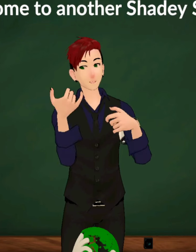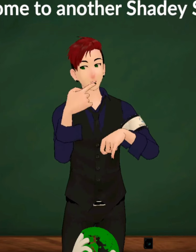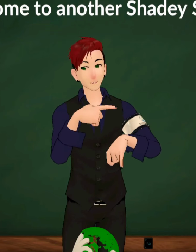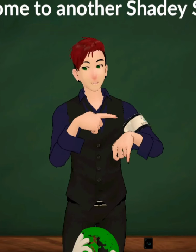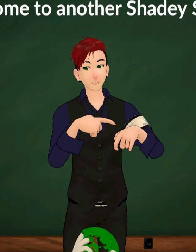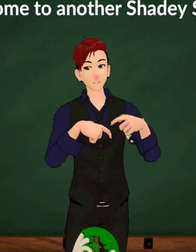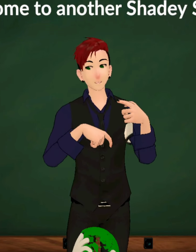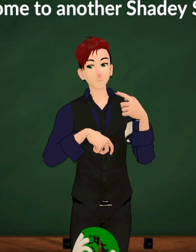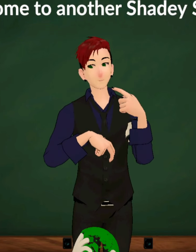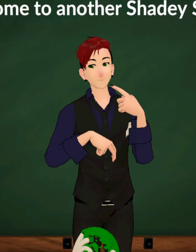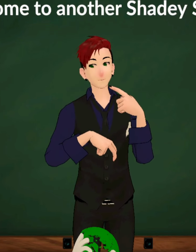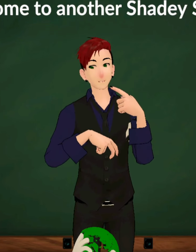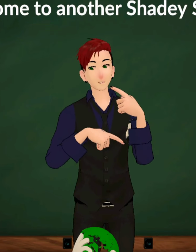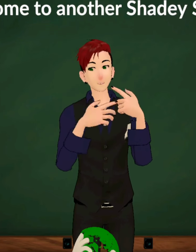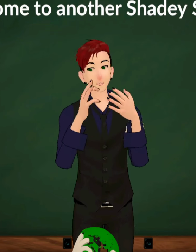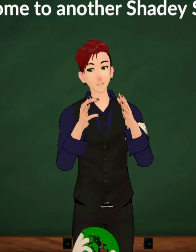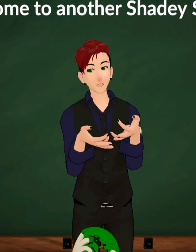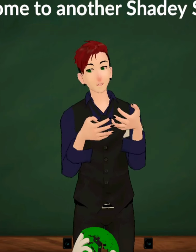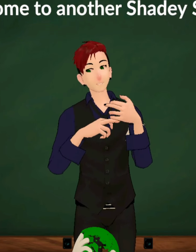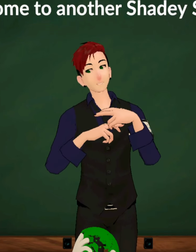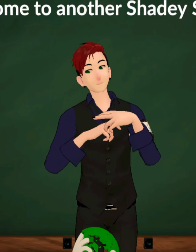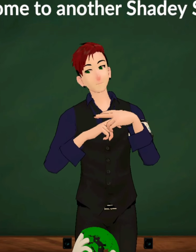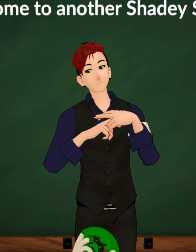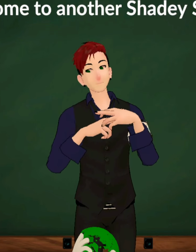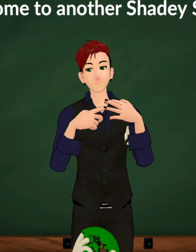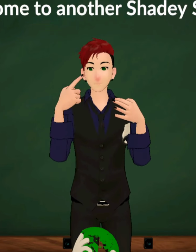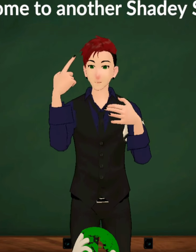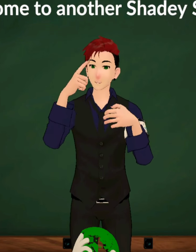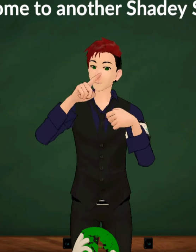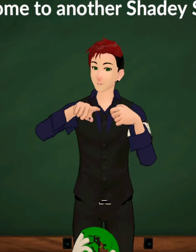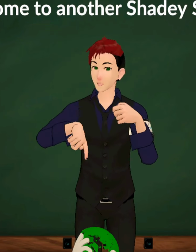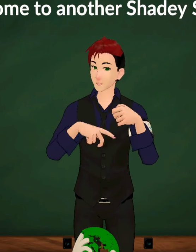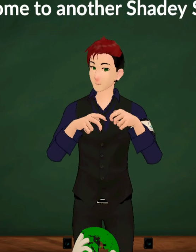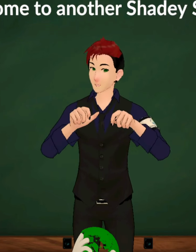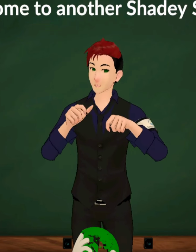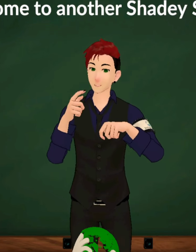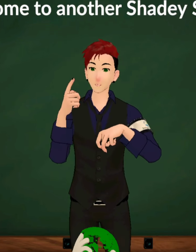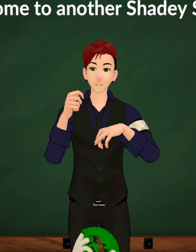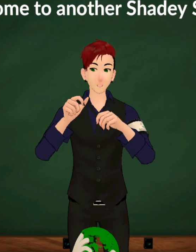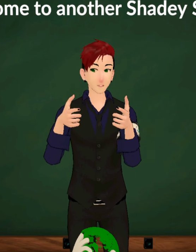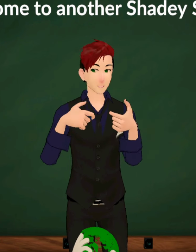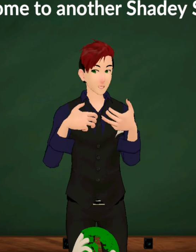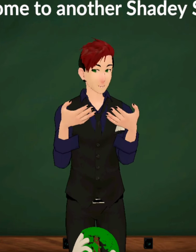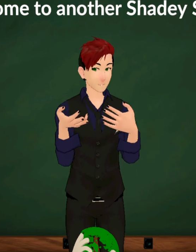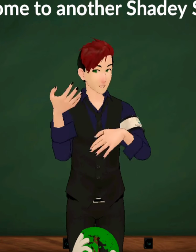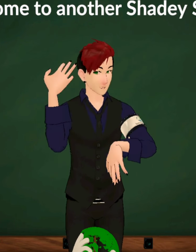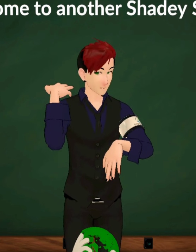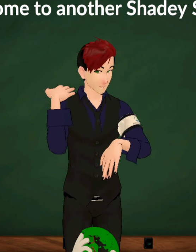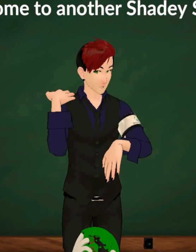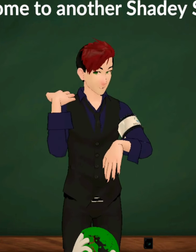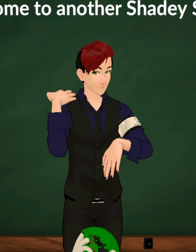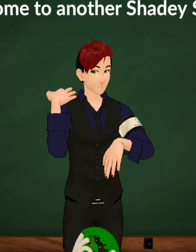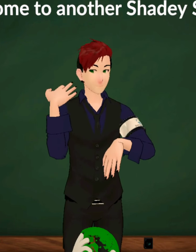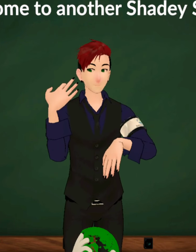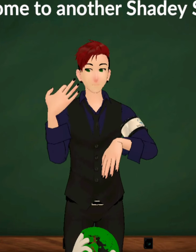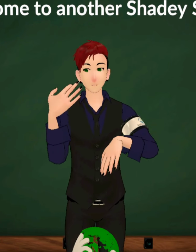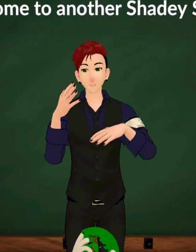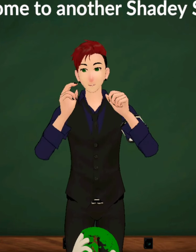do today for a class? And I thought about doing one of the classes I've done before where